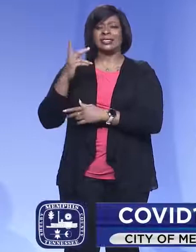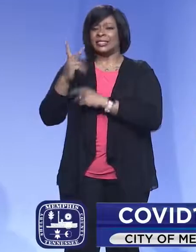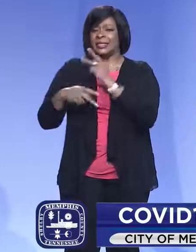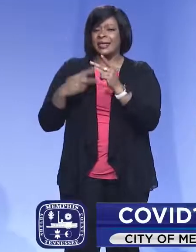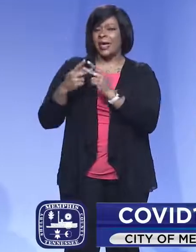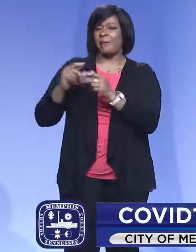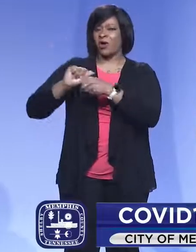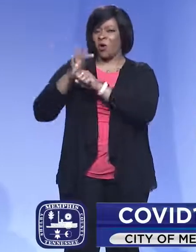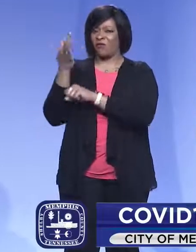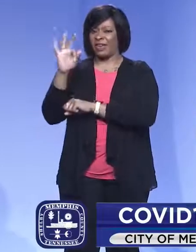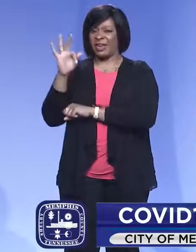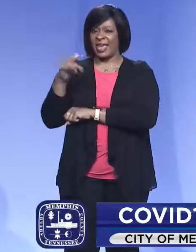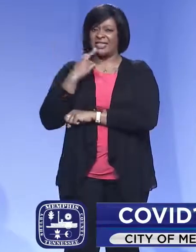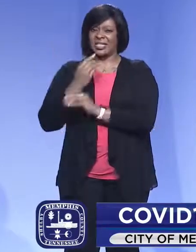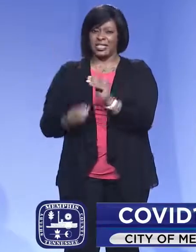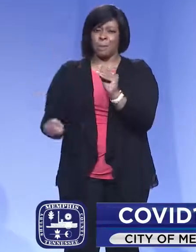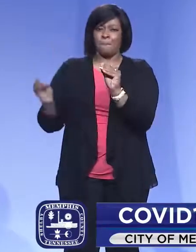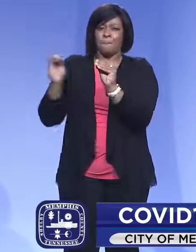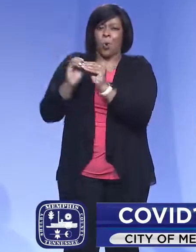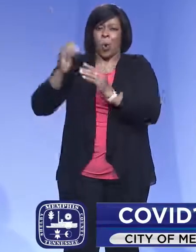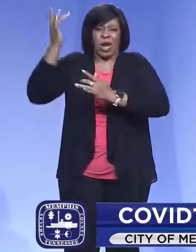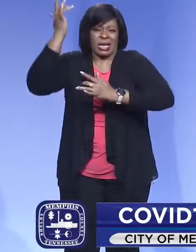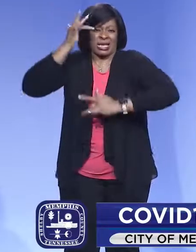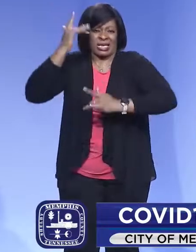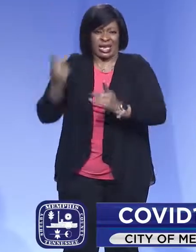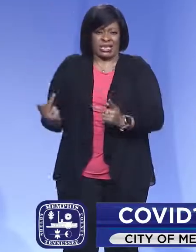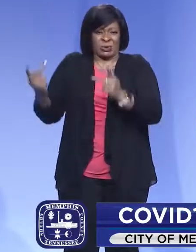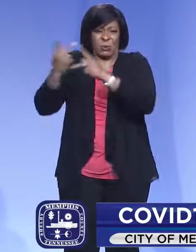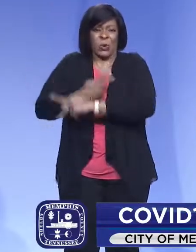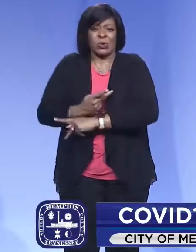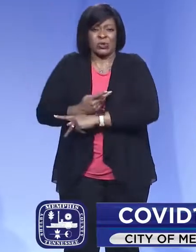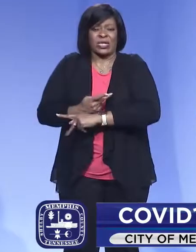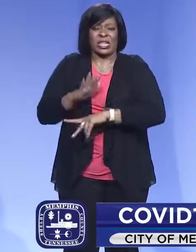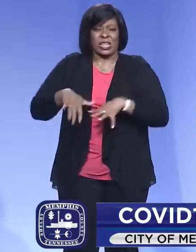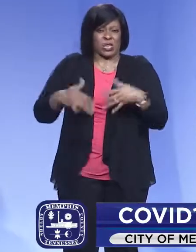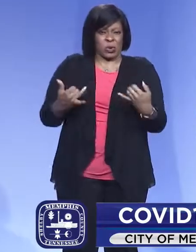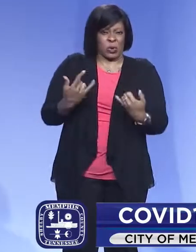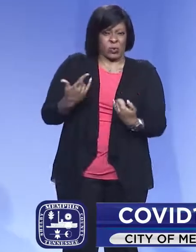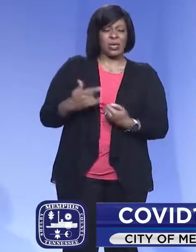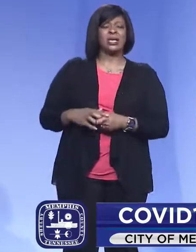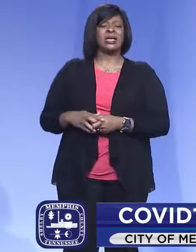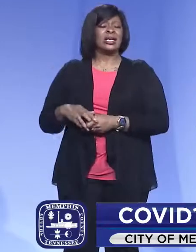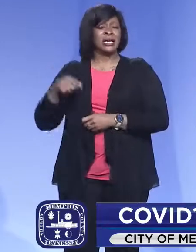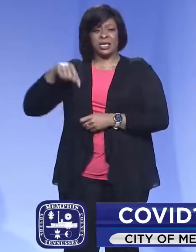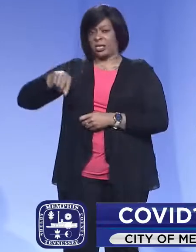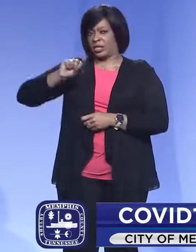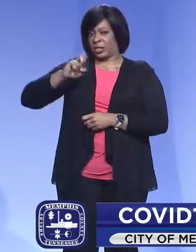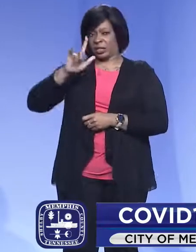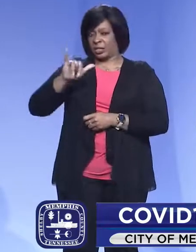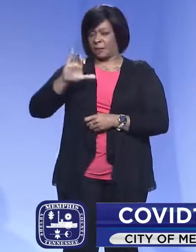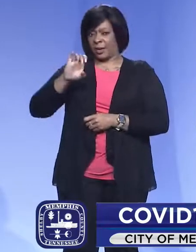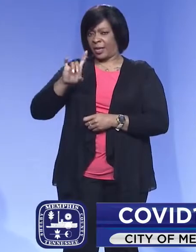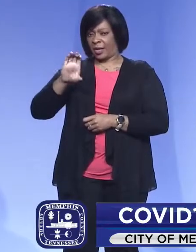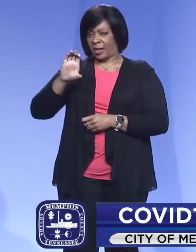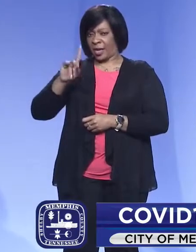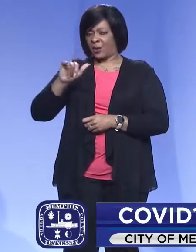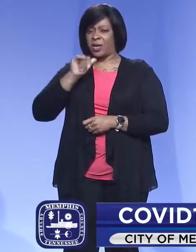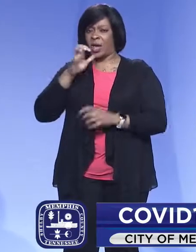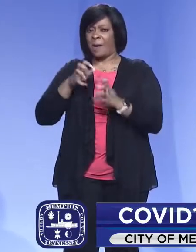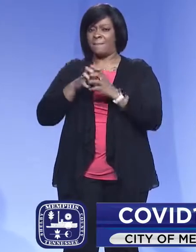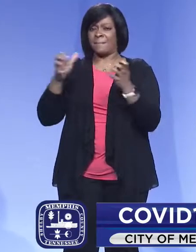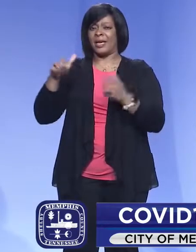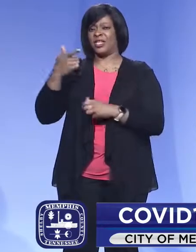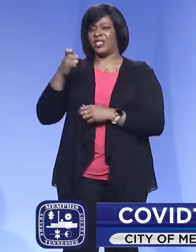that is said to be more contagious. I know in Shelby County, we don't necessarily do as much